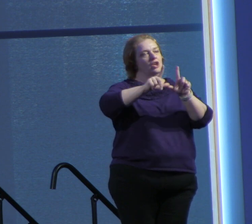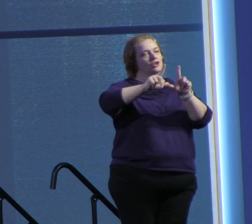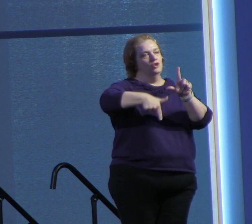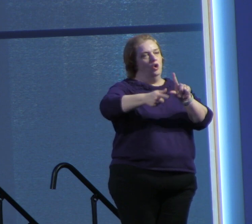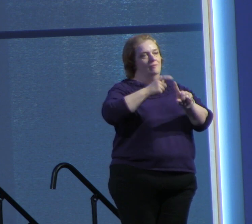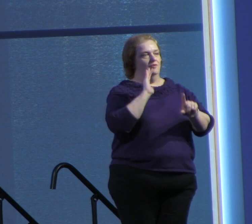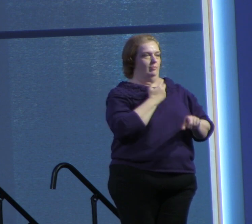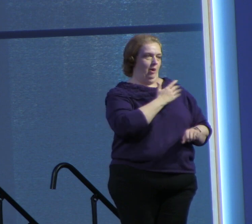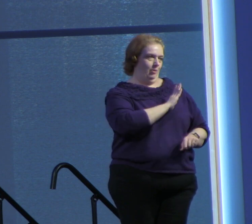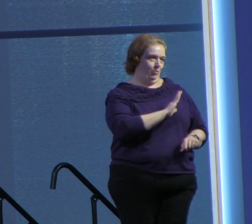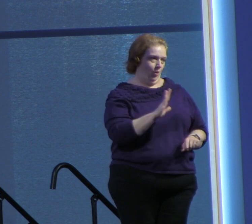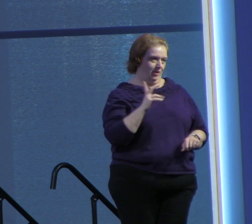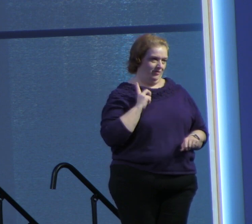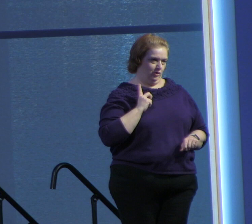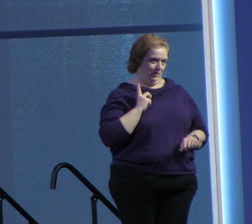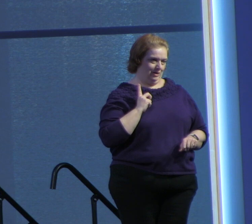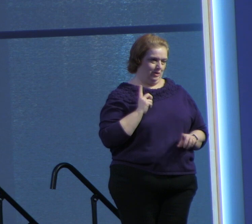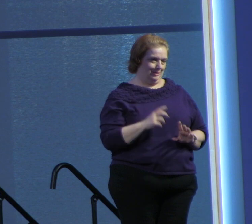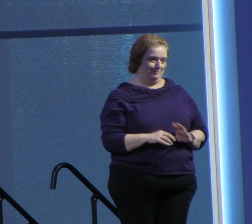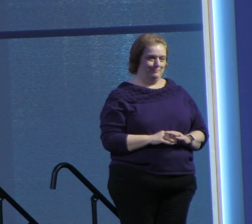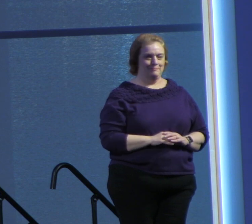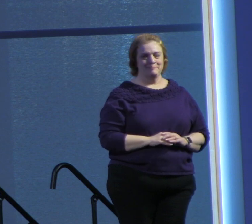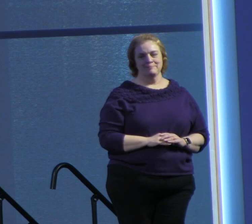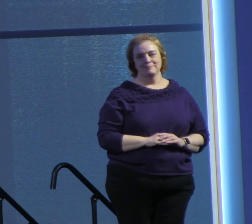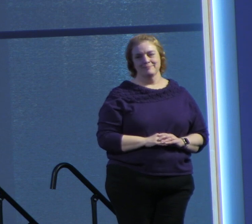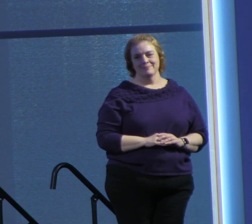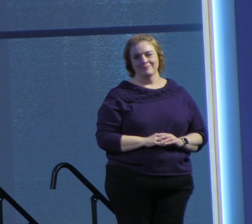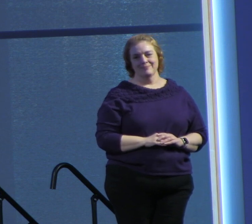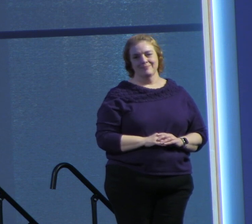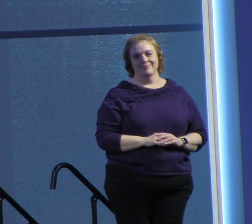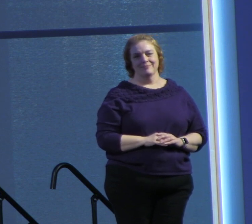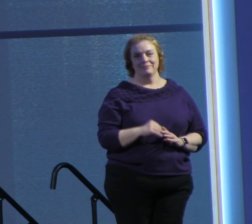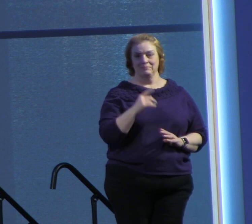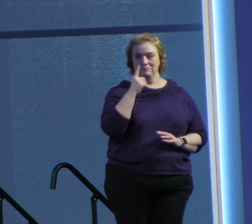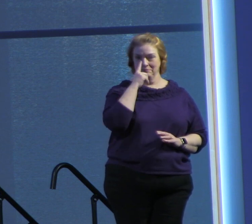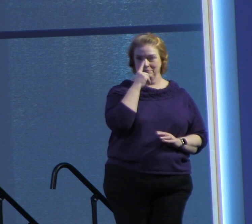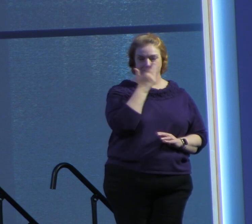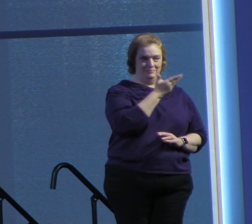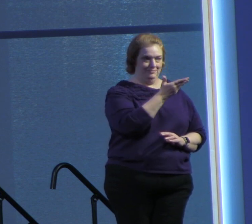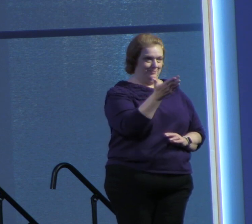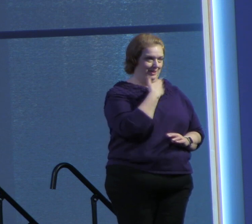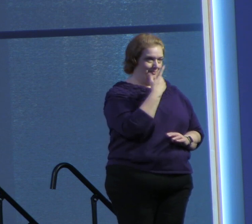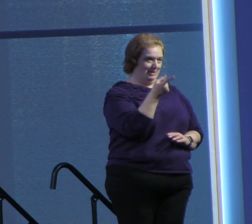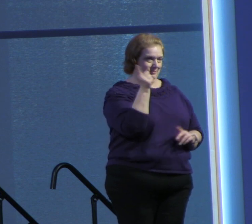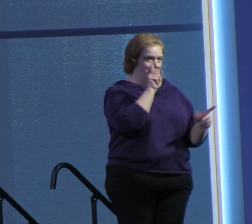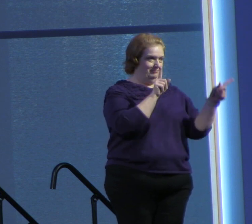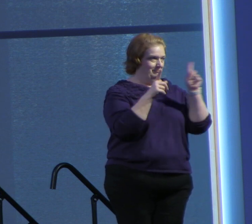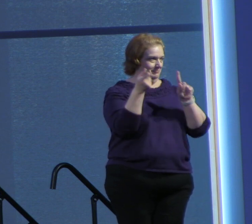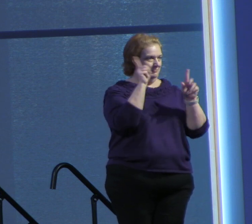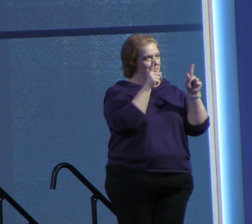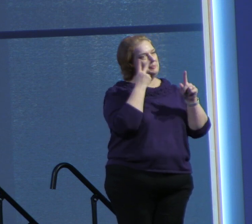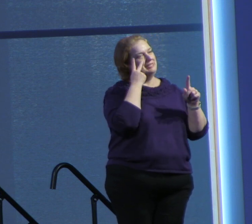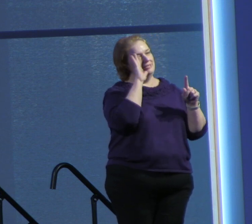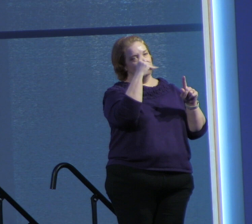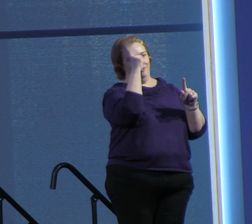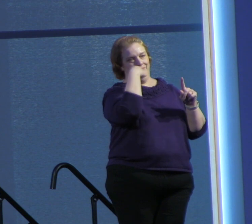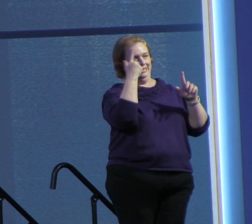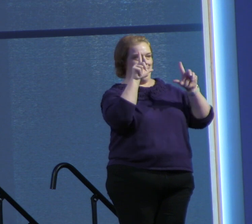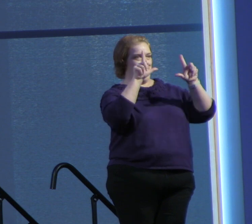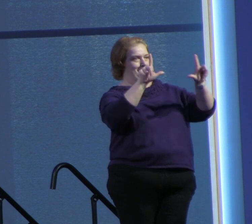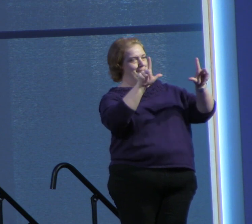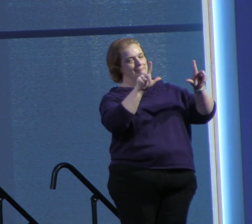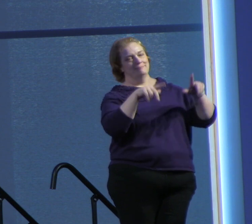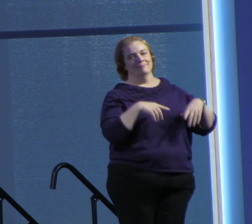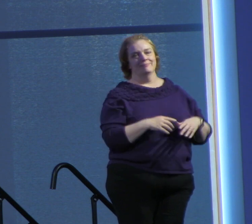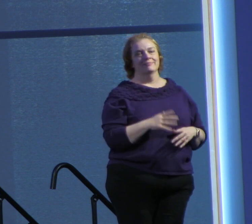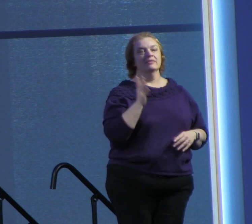board of directors. So, can I get some people up here just so we can see your faces again?